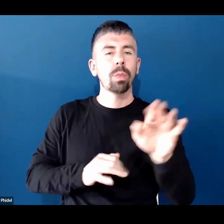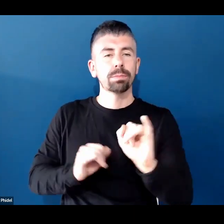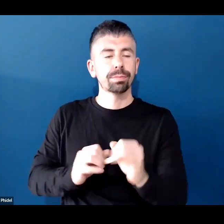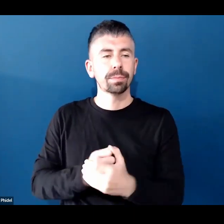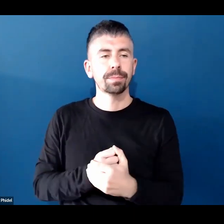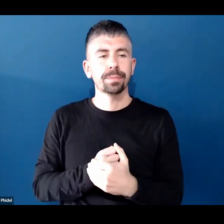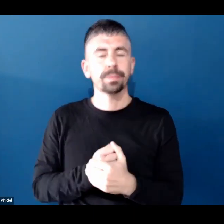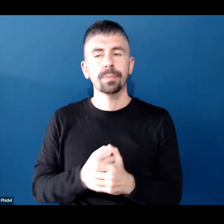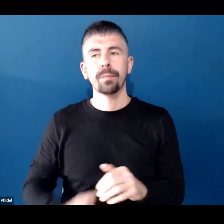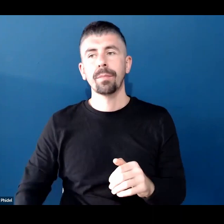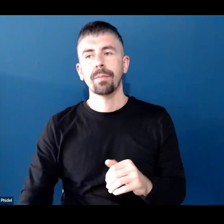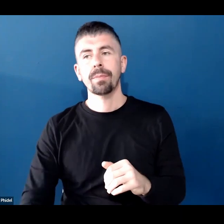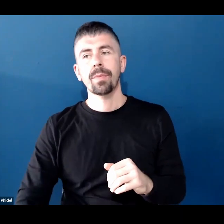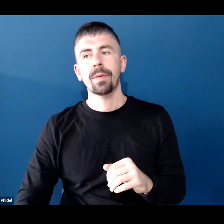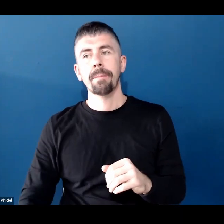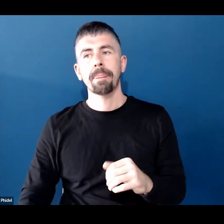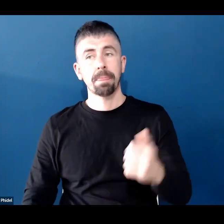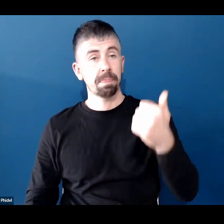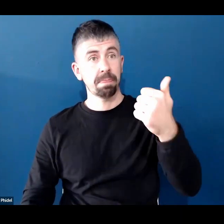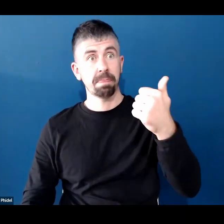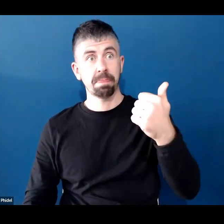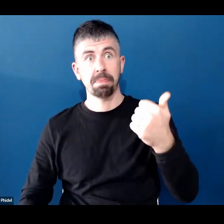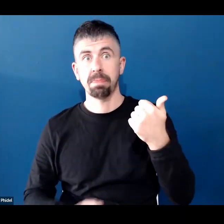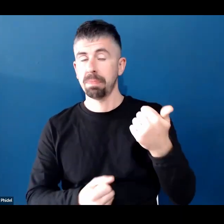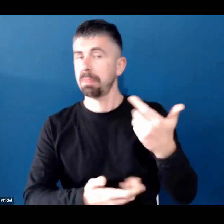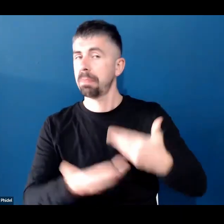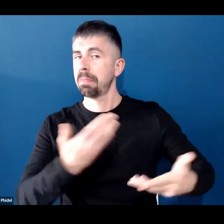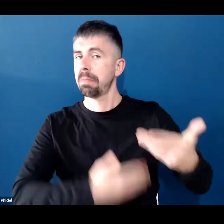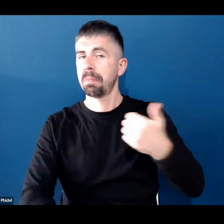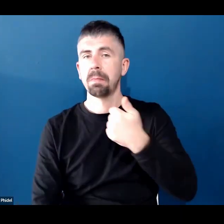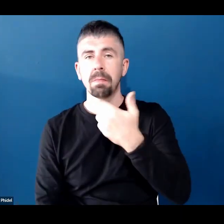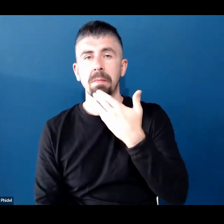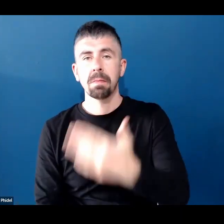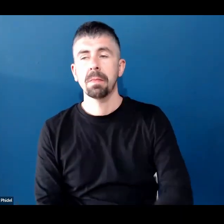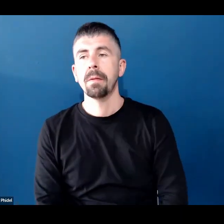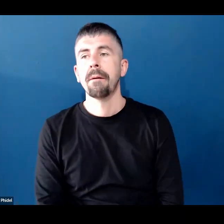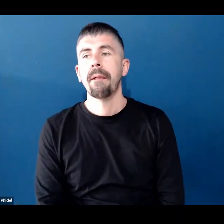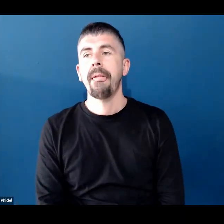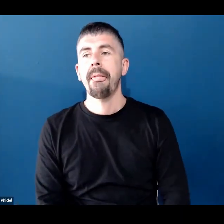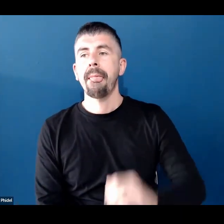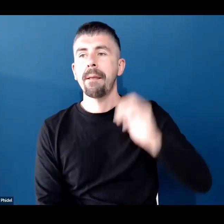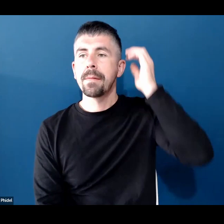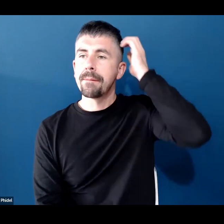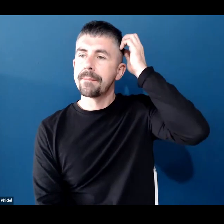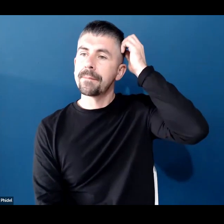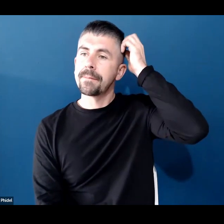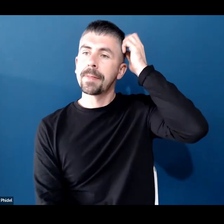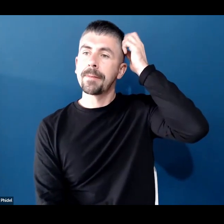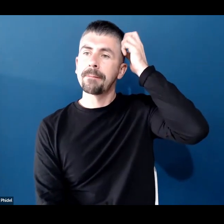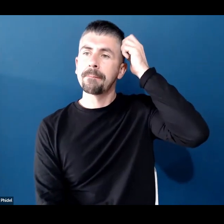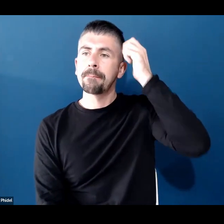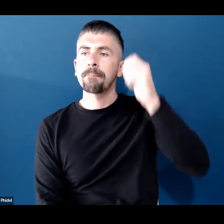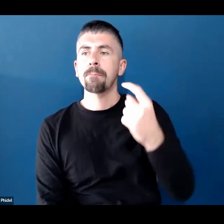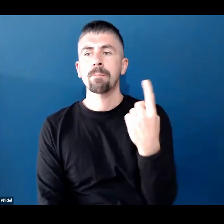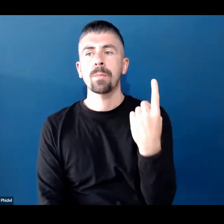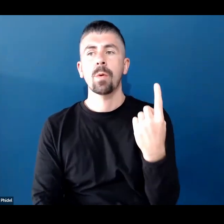I think that's a very compelling case. That's great. So one of the things,